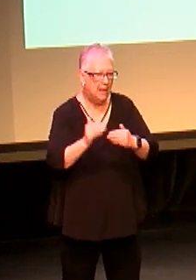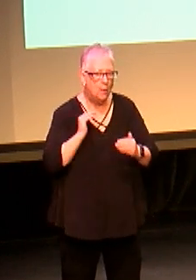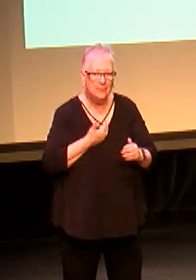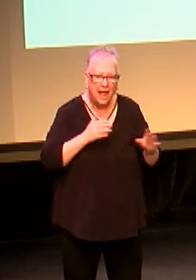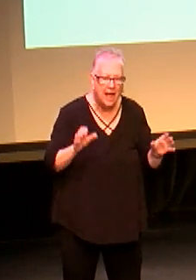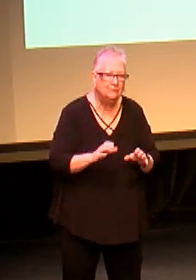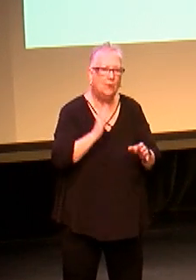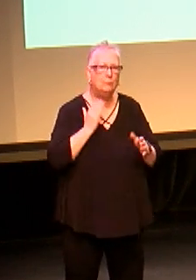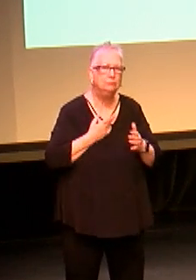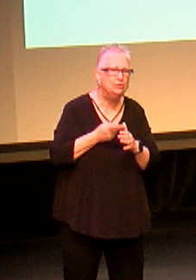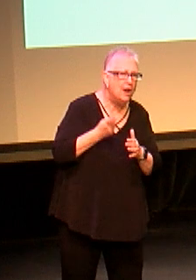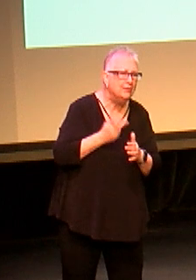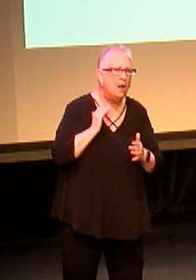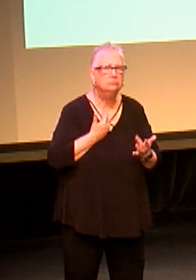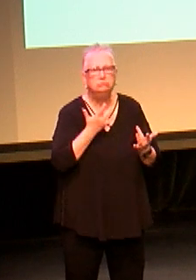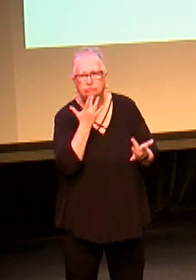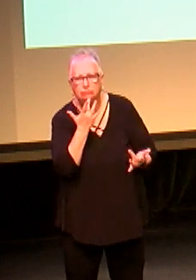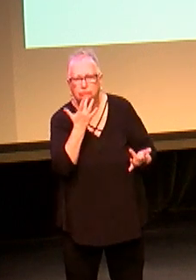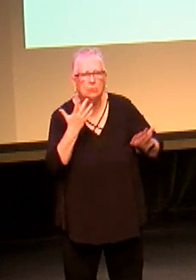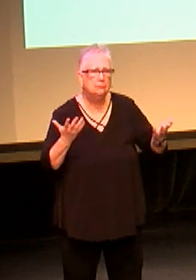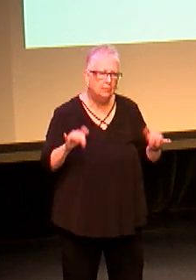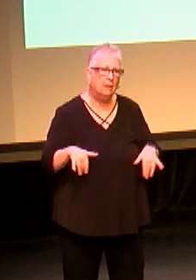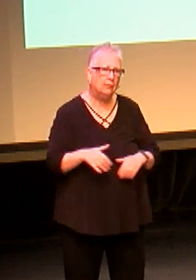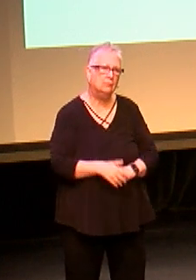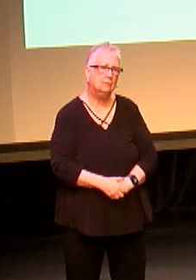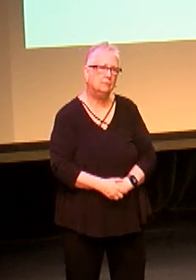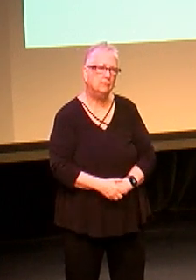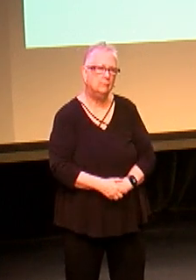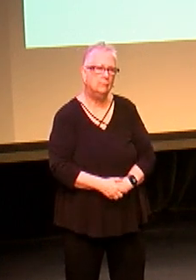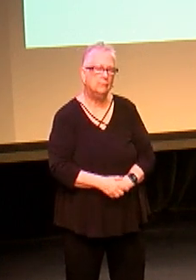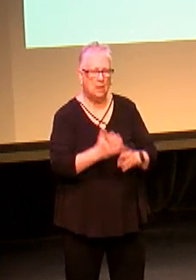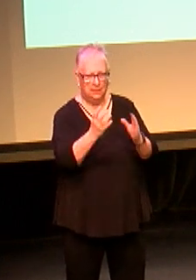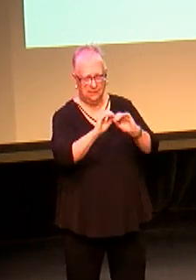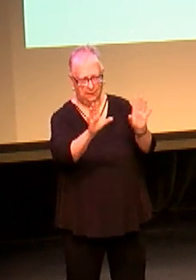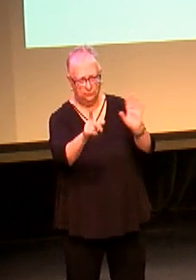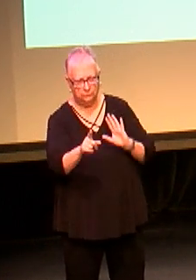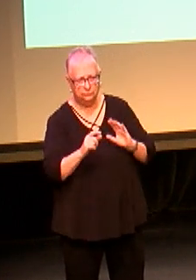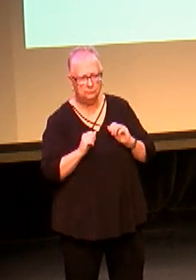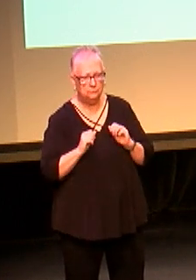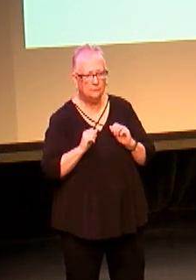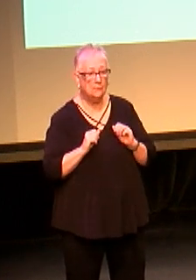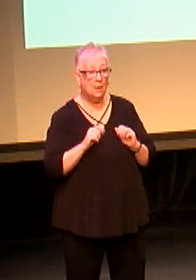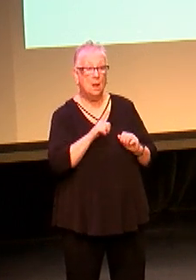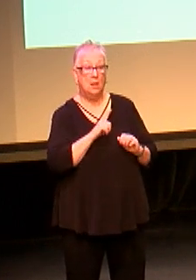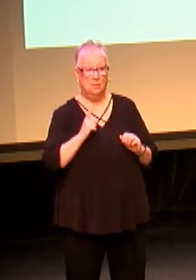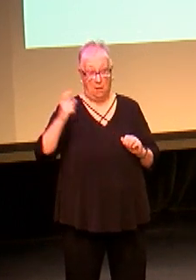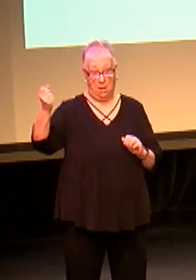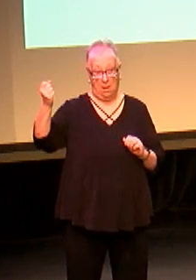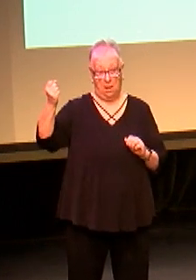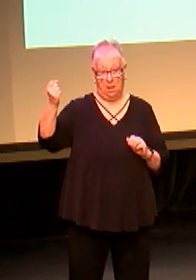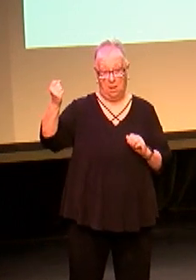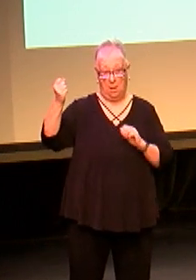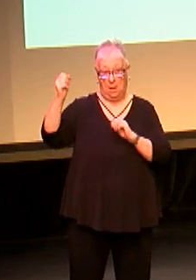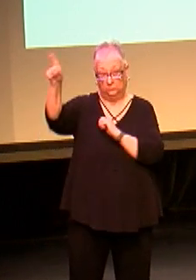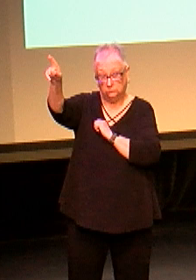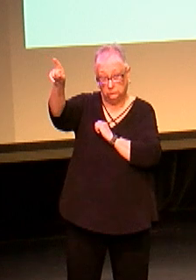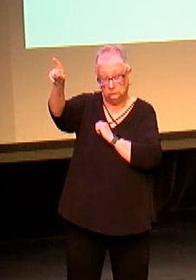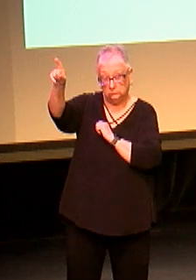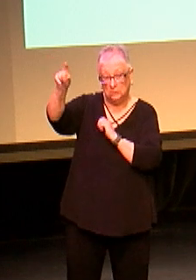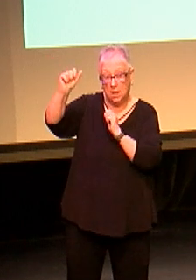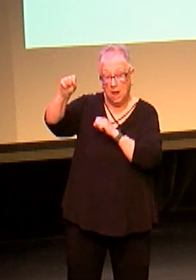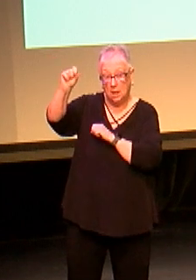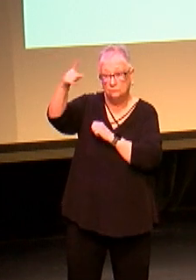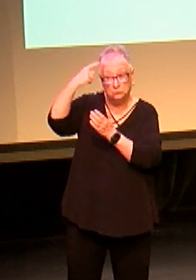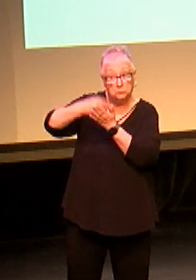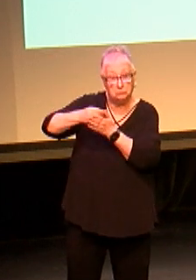clear, legislative asks that you may have can be both for dollars. We certainly don't want to discourage